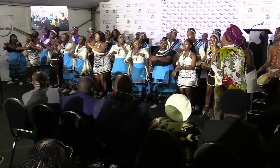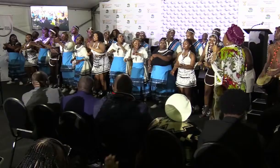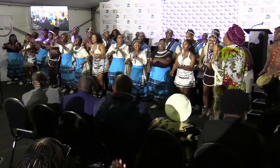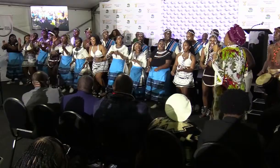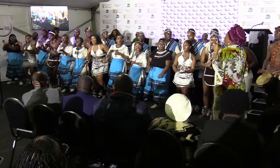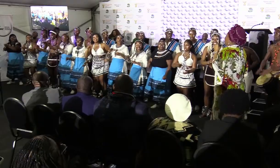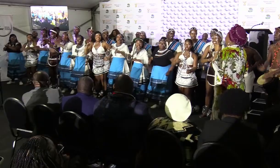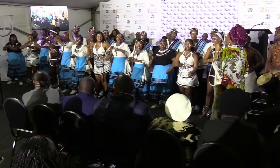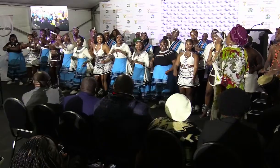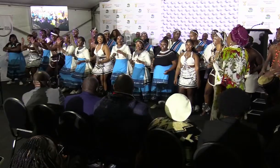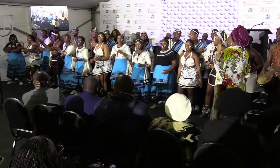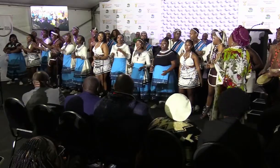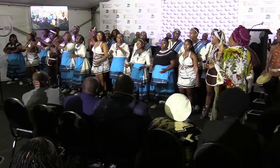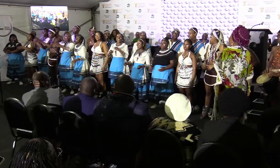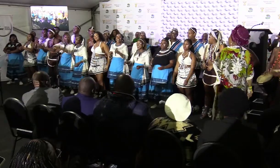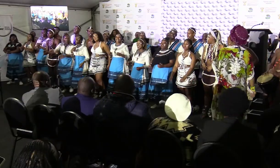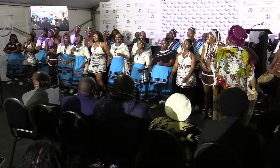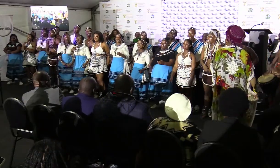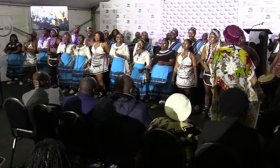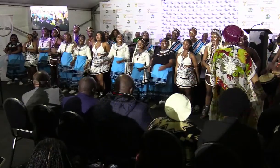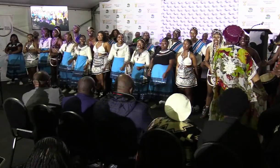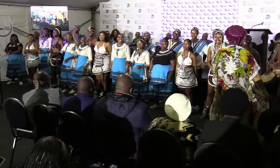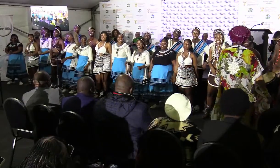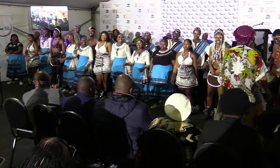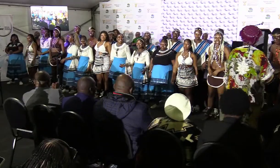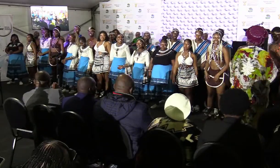qaqambile ndiqinisekile